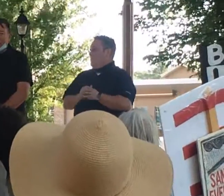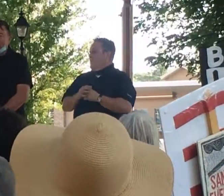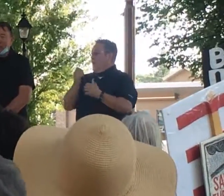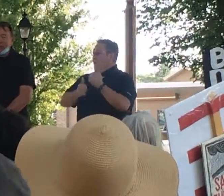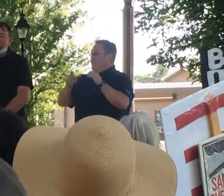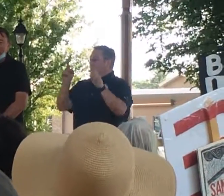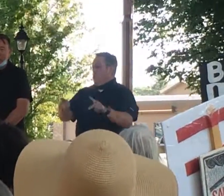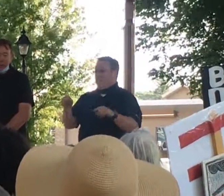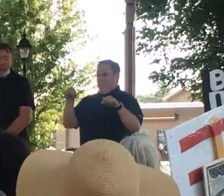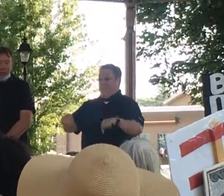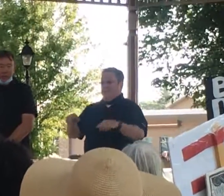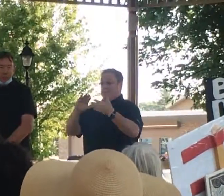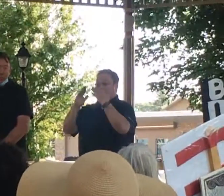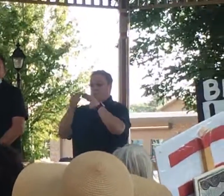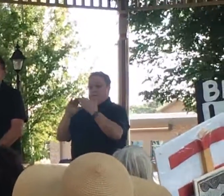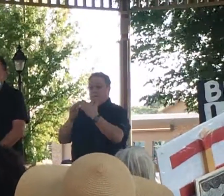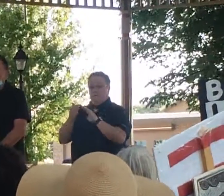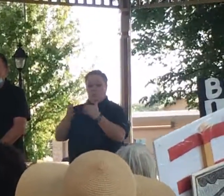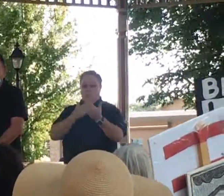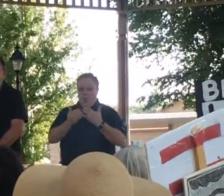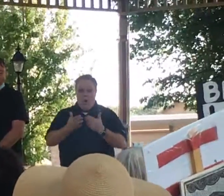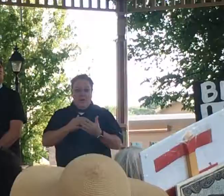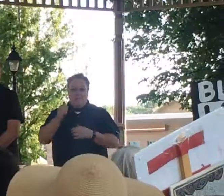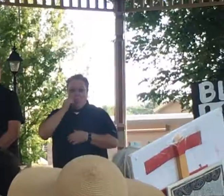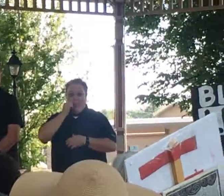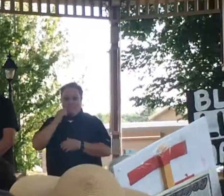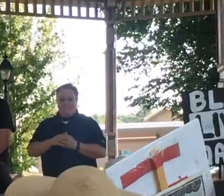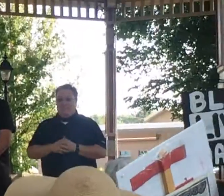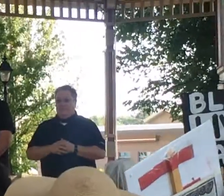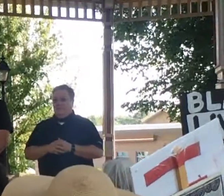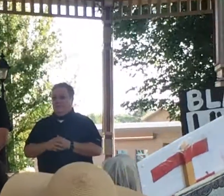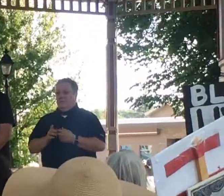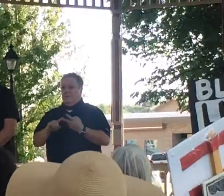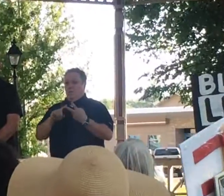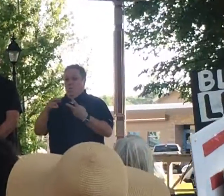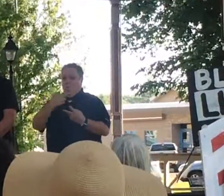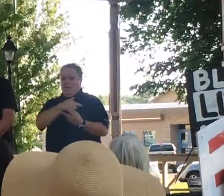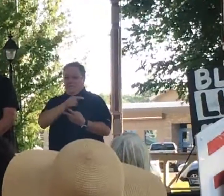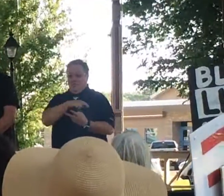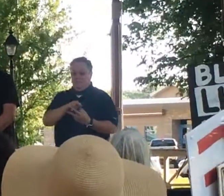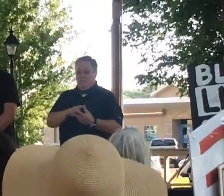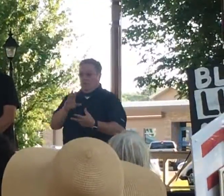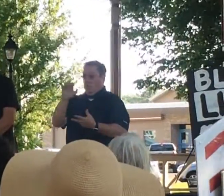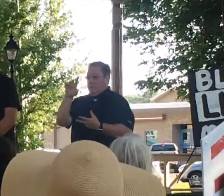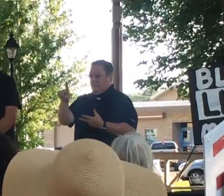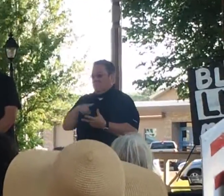every person in this community, regardless of race, religion,